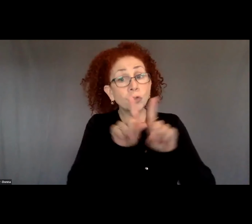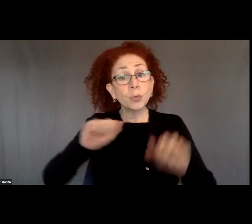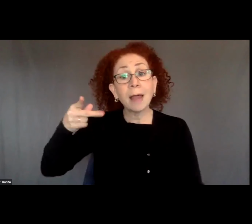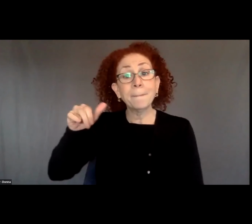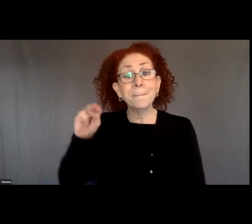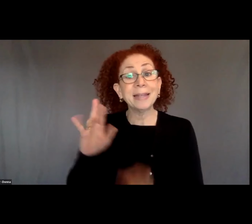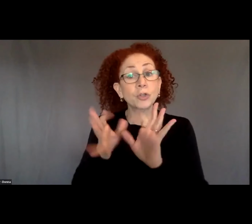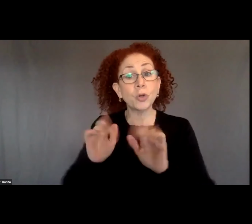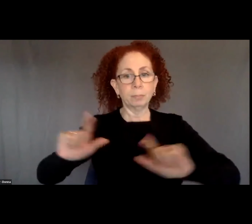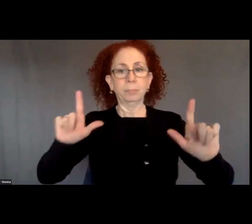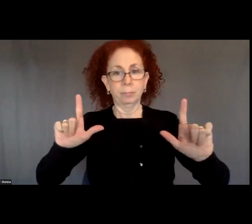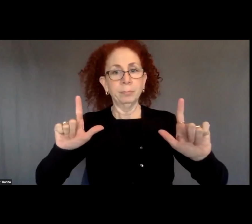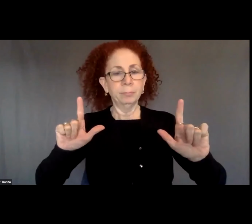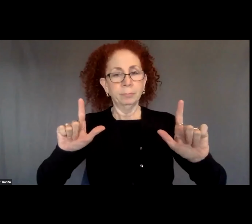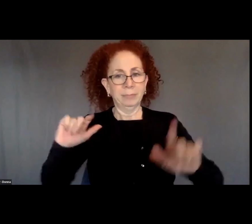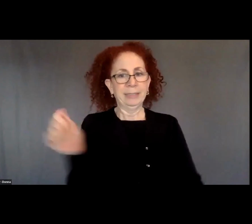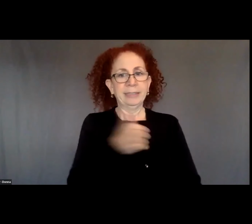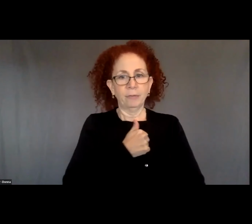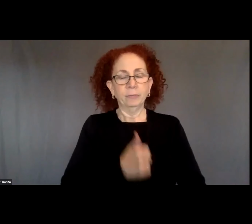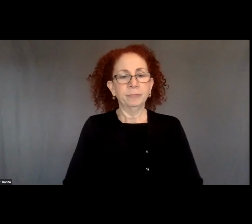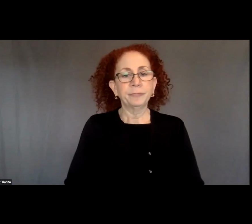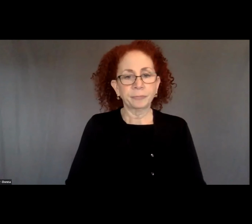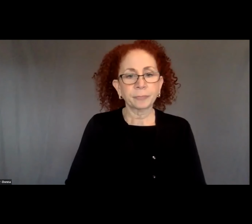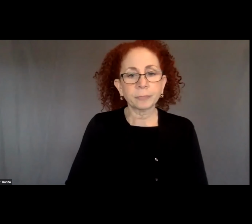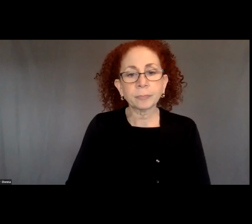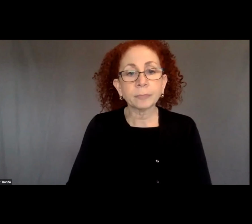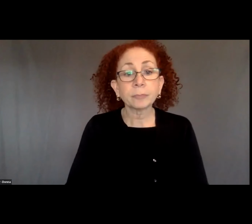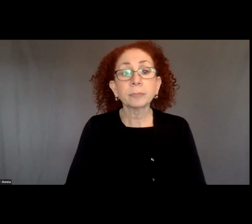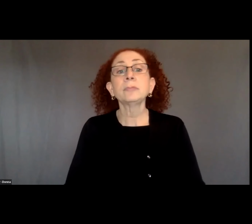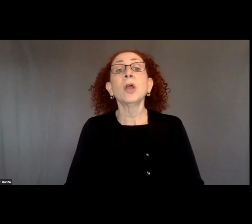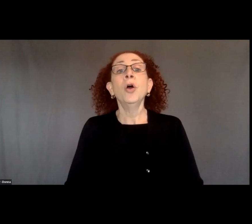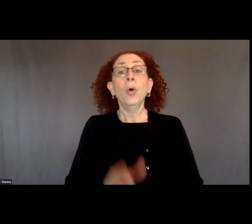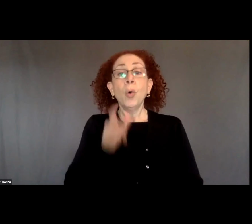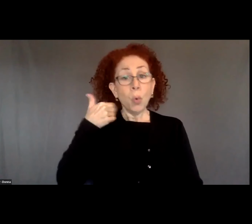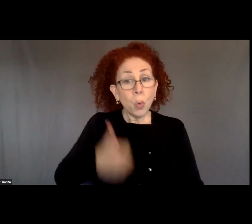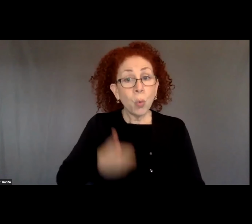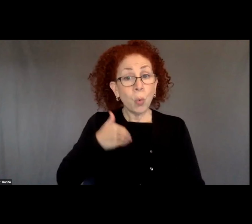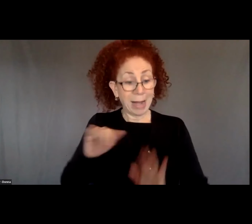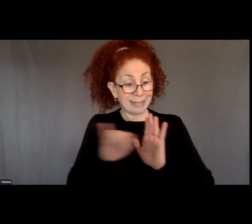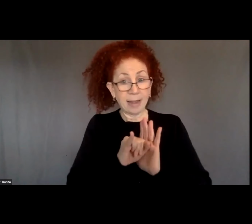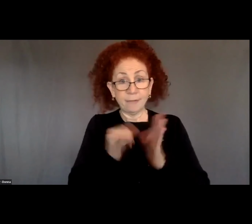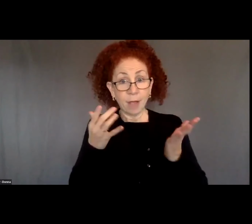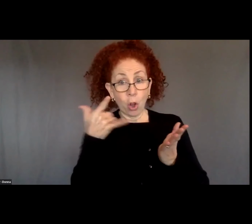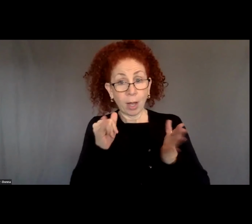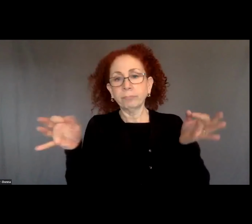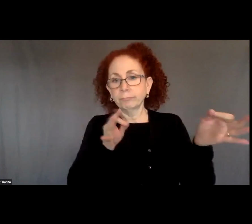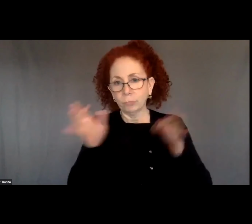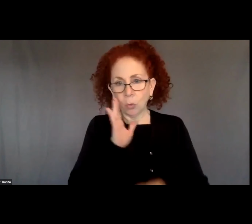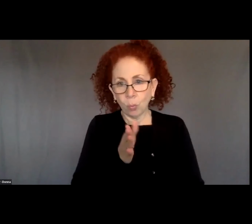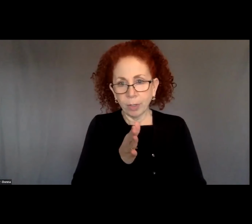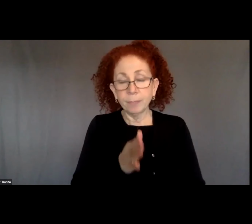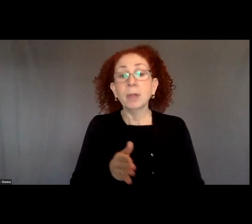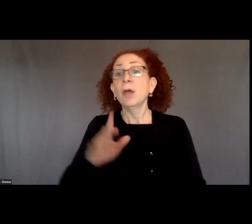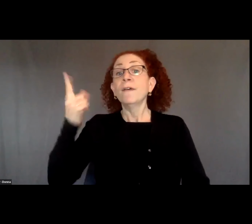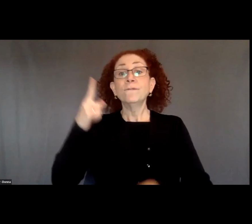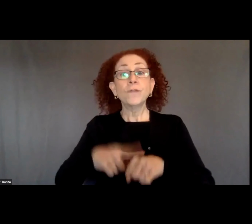our ASL interpreters, which will make them bigger on your screen. We will orally identify ourselves when we are speaking, and when we are speaking for the